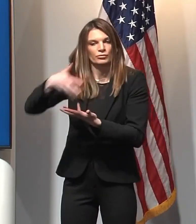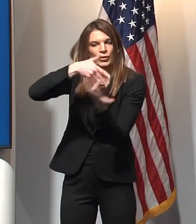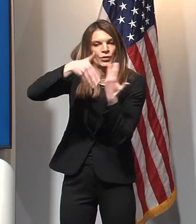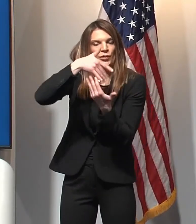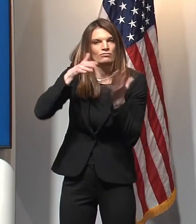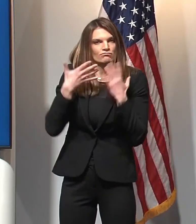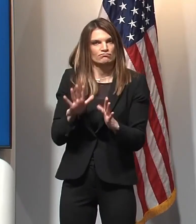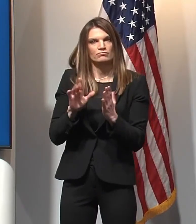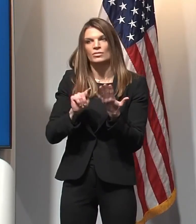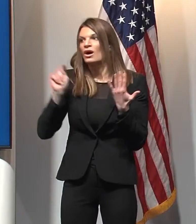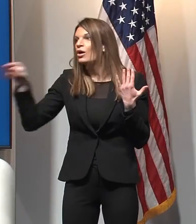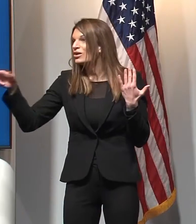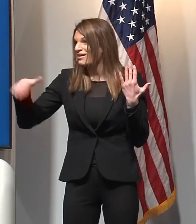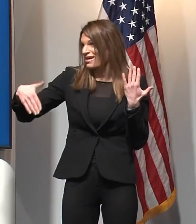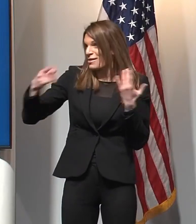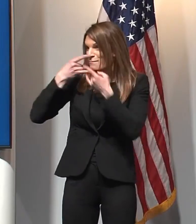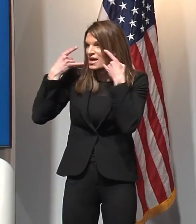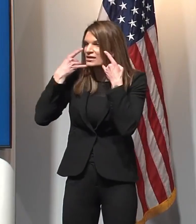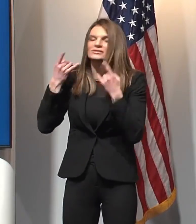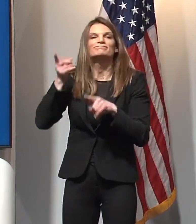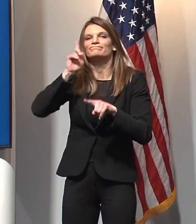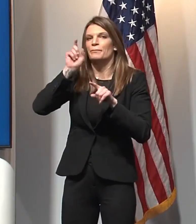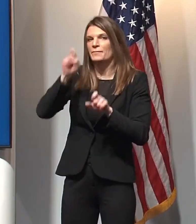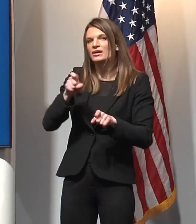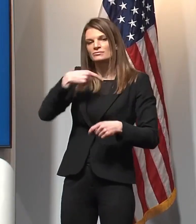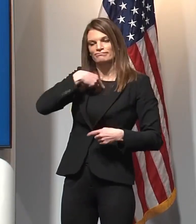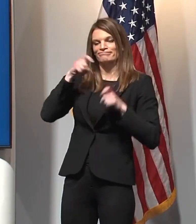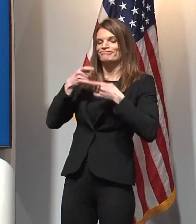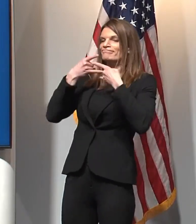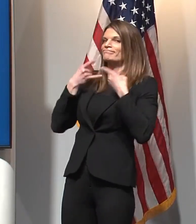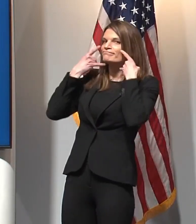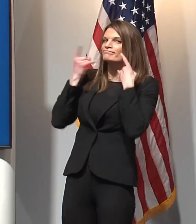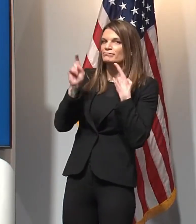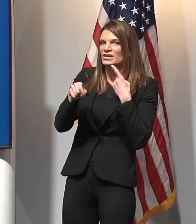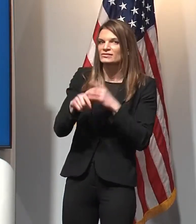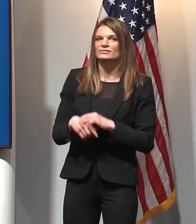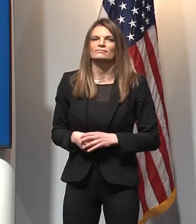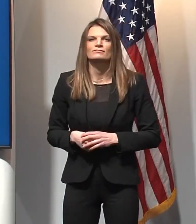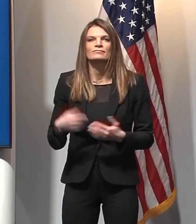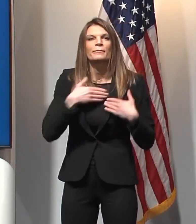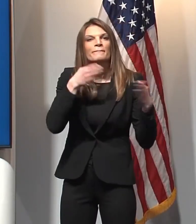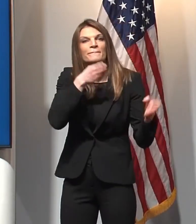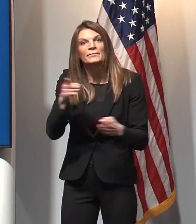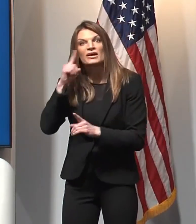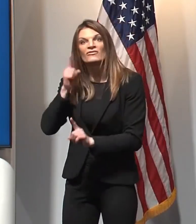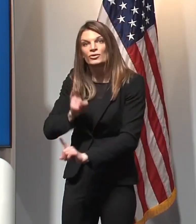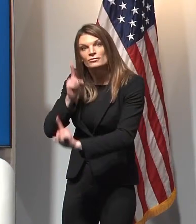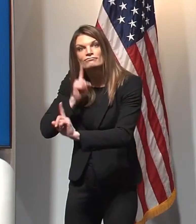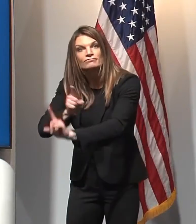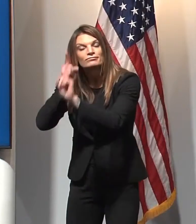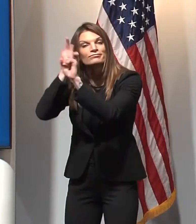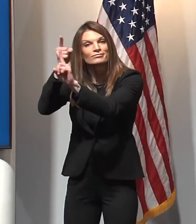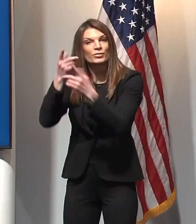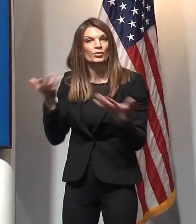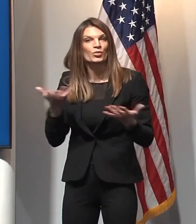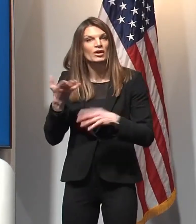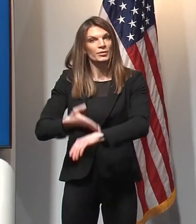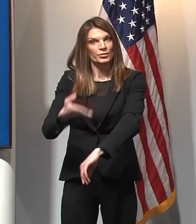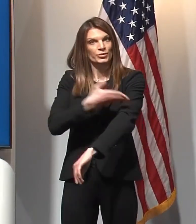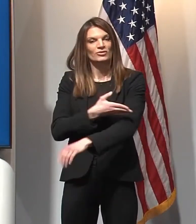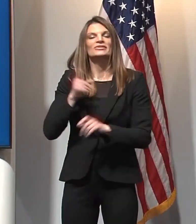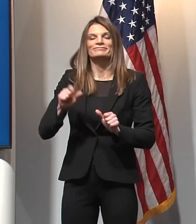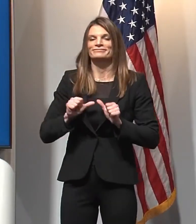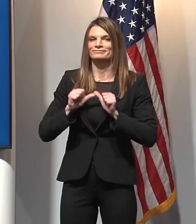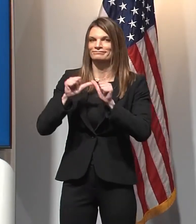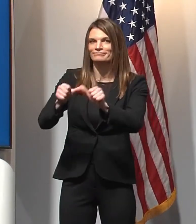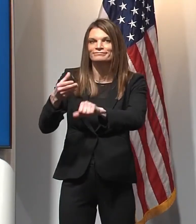bring cases down and to stay safe. But the path forward on further re-engagements depends on increasing rapid